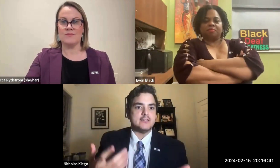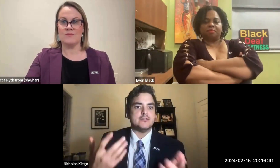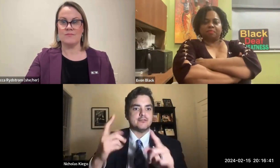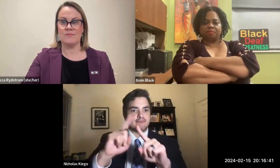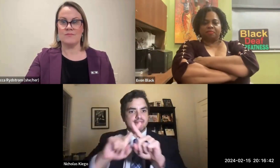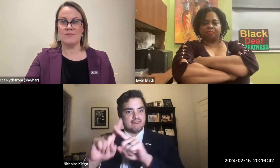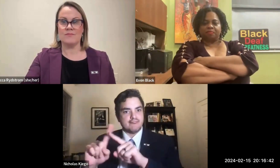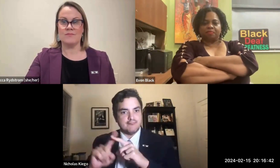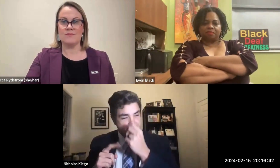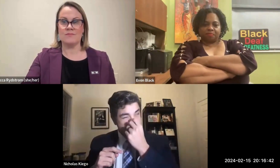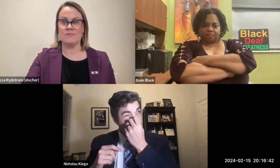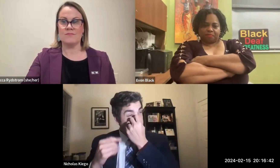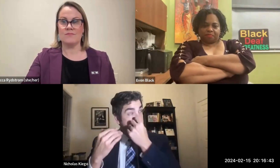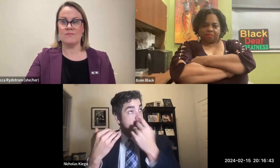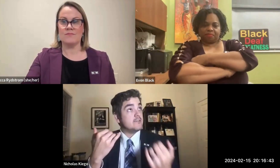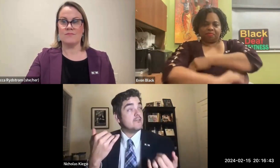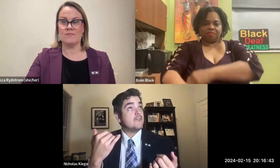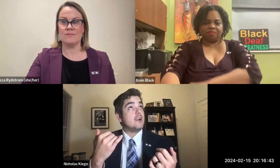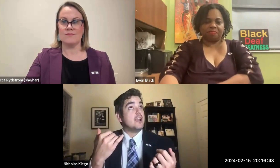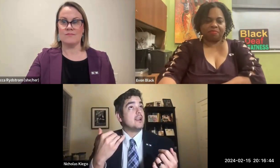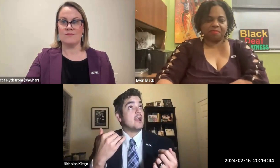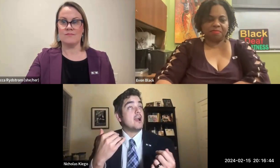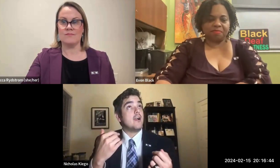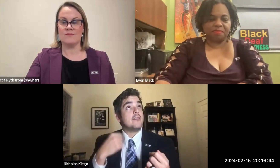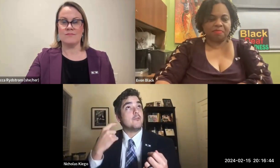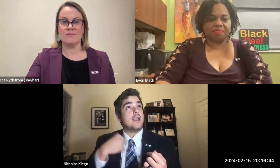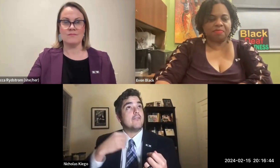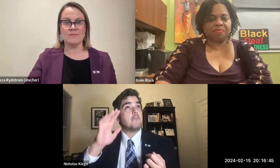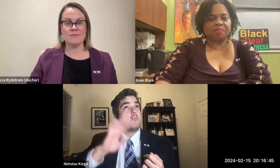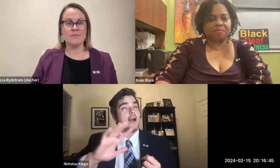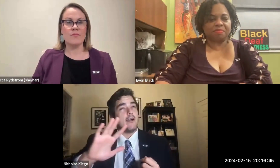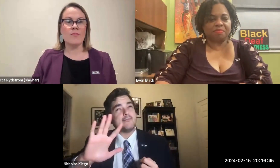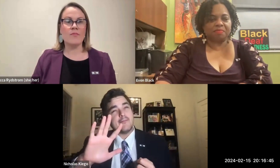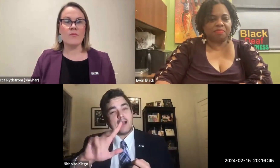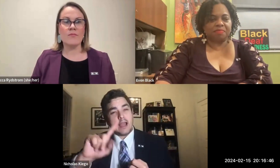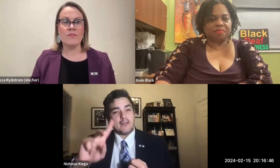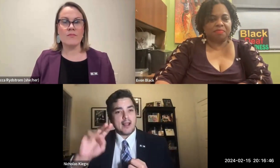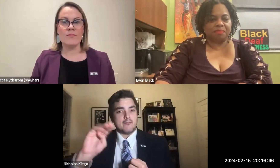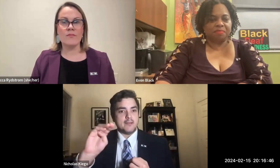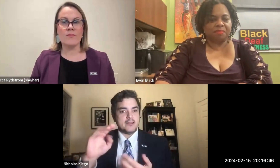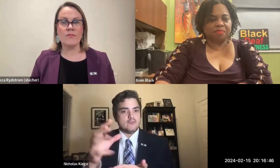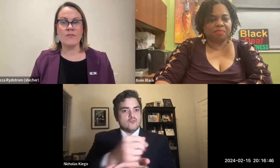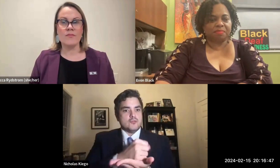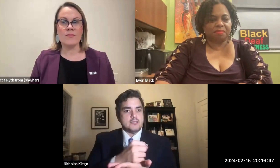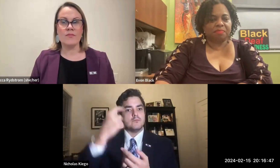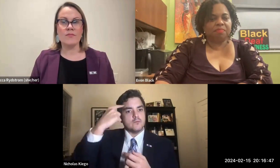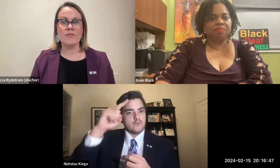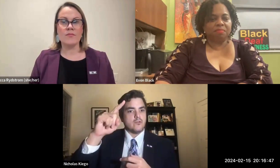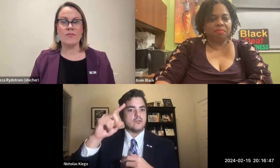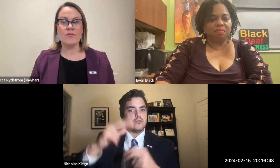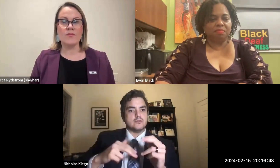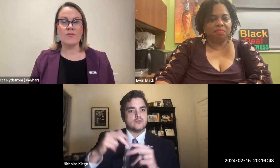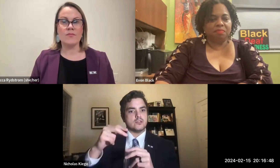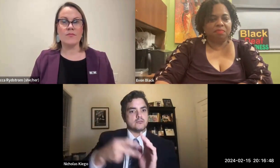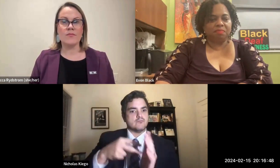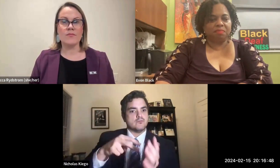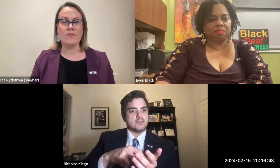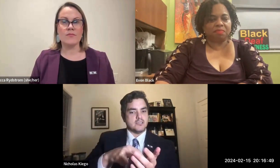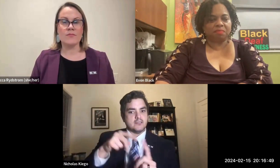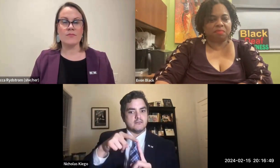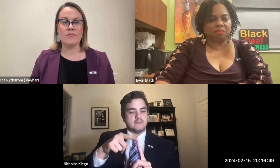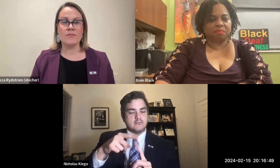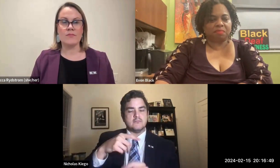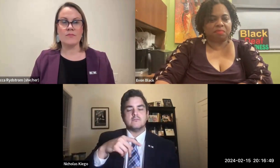for construction, we can pay for the sculptures. And so right now we have about 5.5